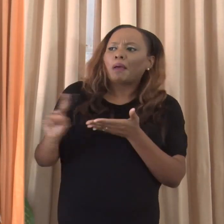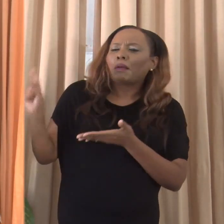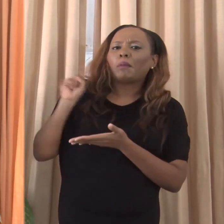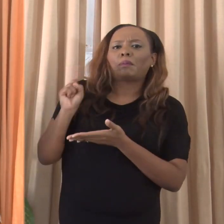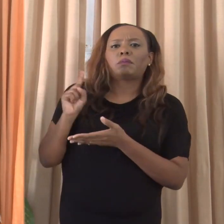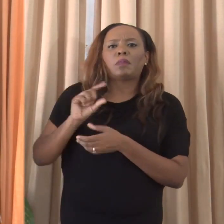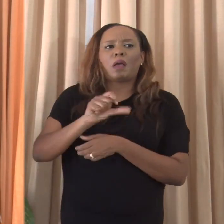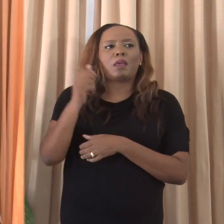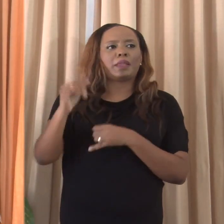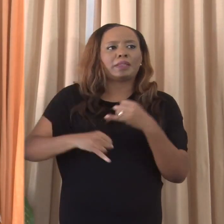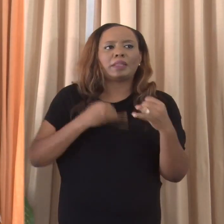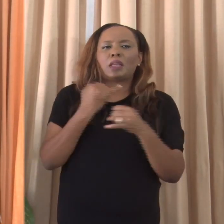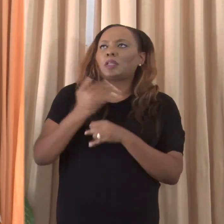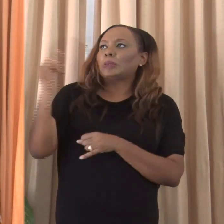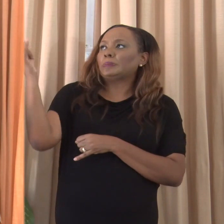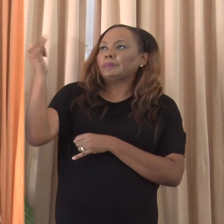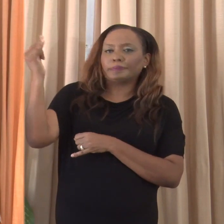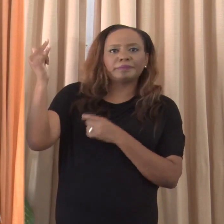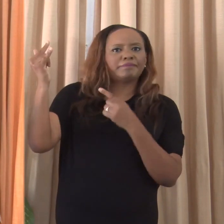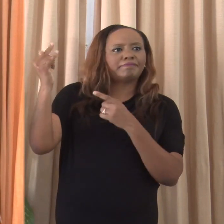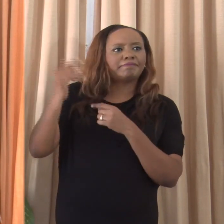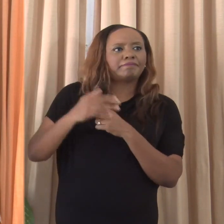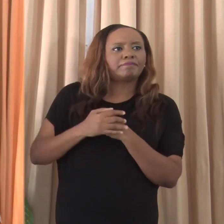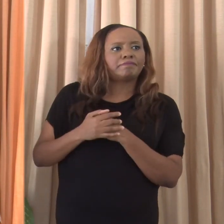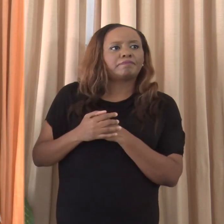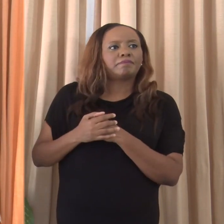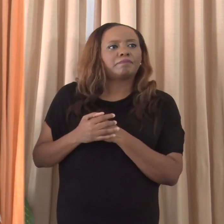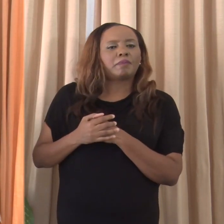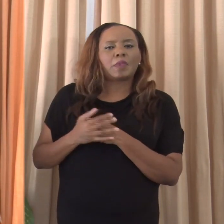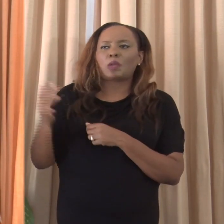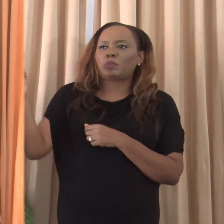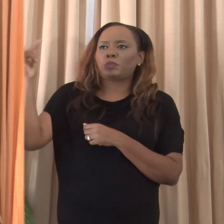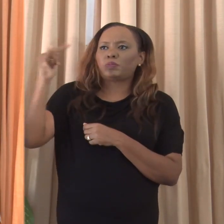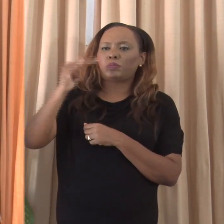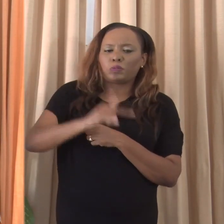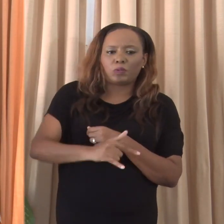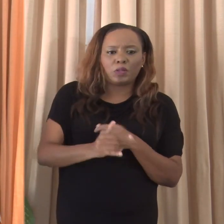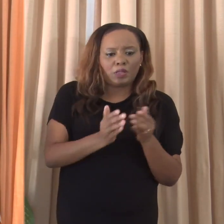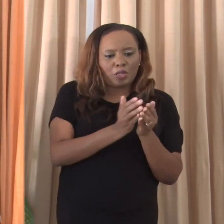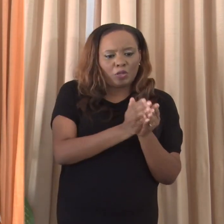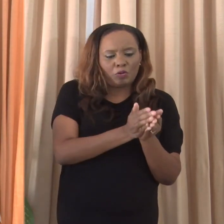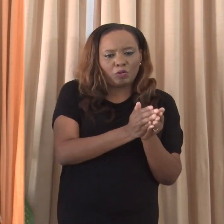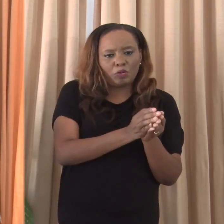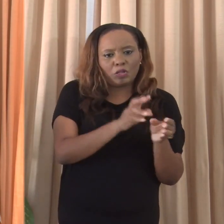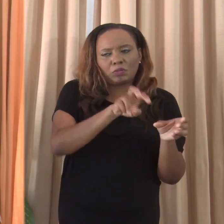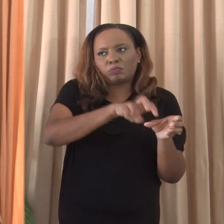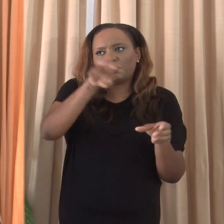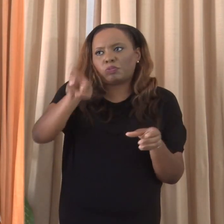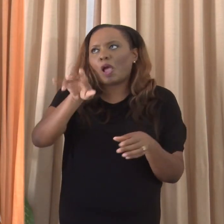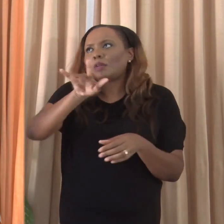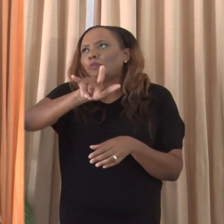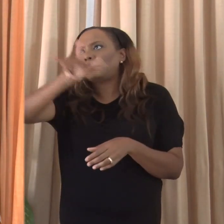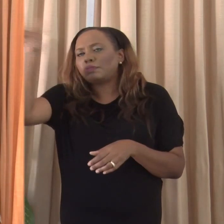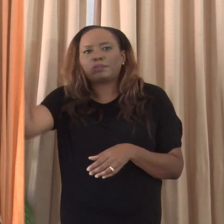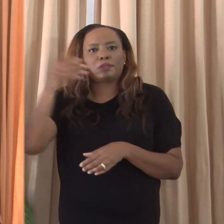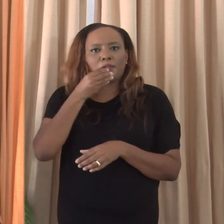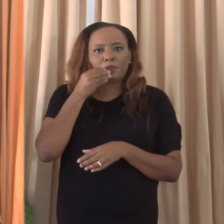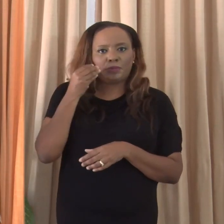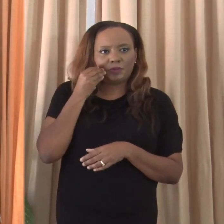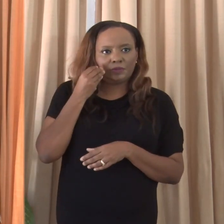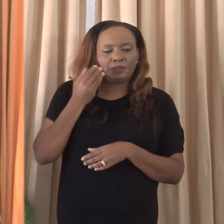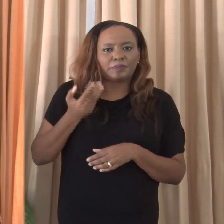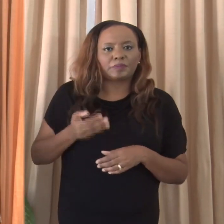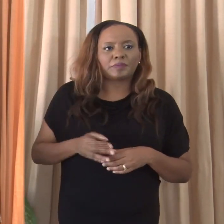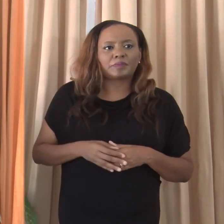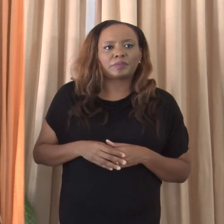other international airlines as well, who are being used to repatriate the customers that were stranded in the cruise ship. And as the Minister